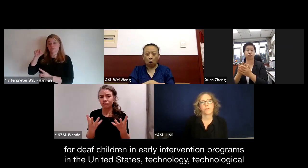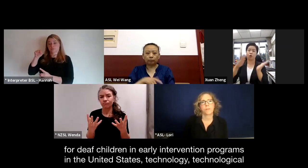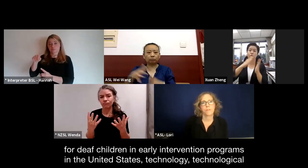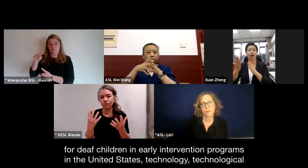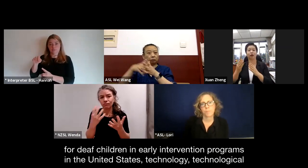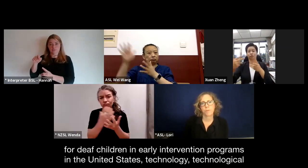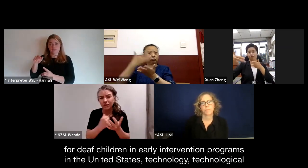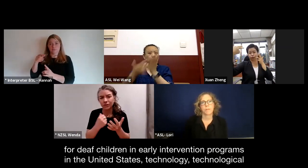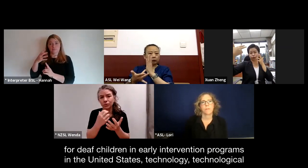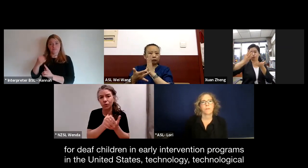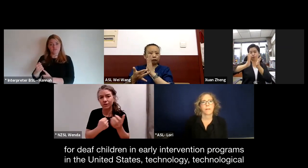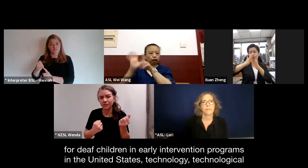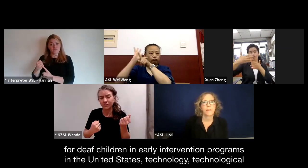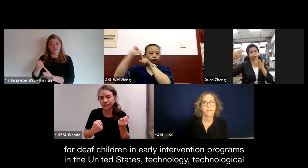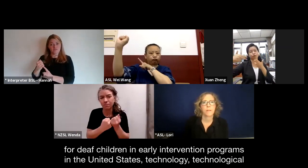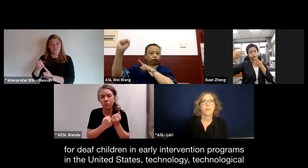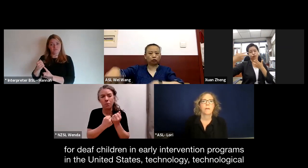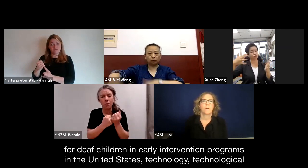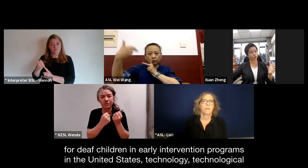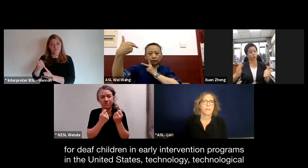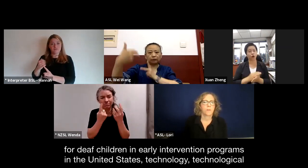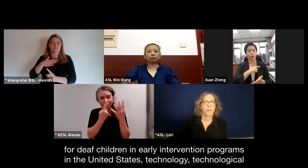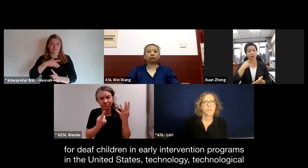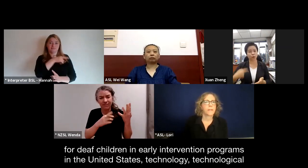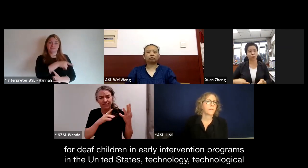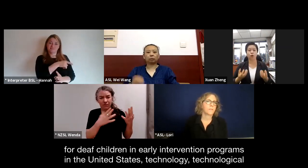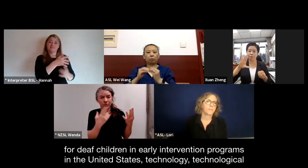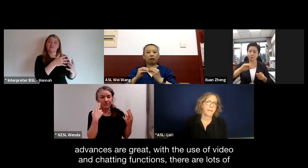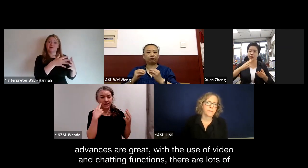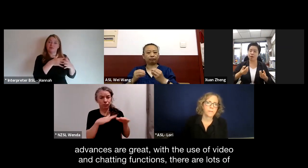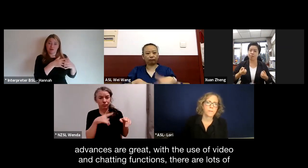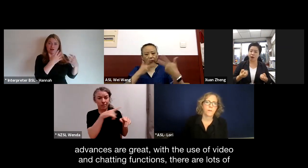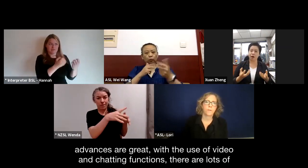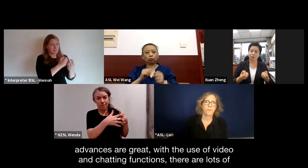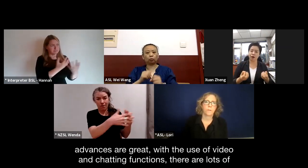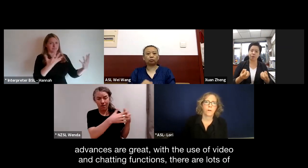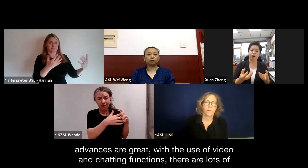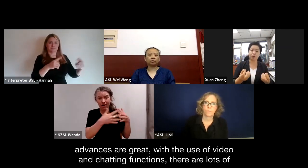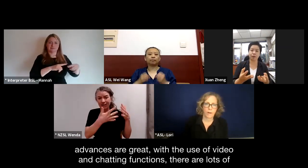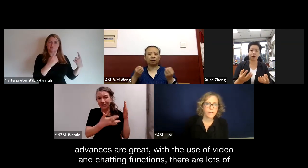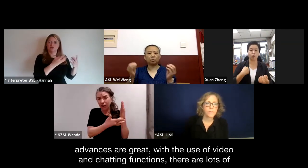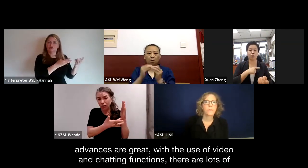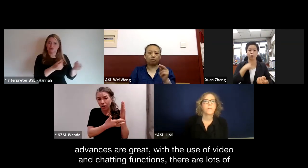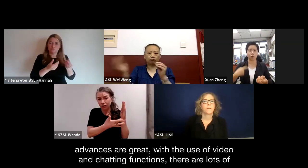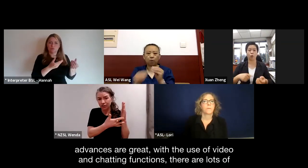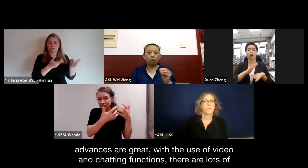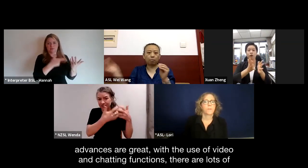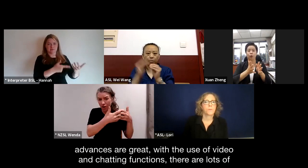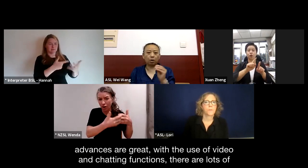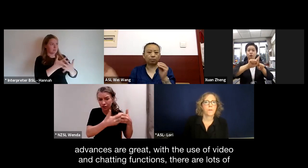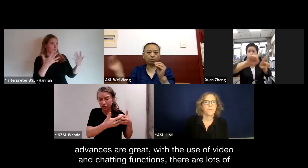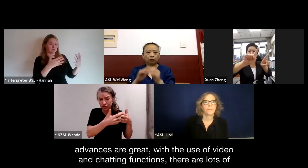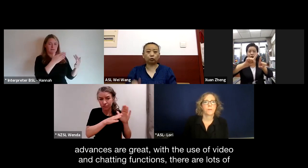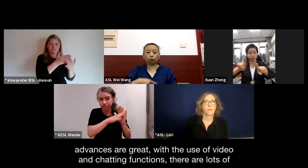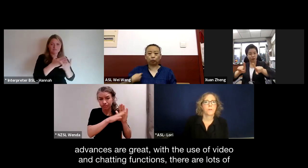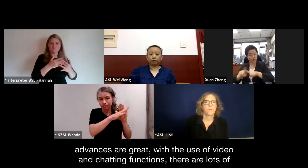children and early intervention programs in the United States. Technology, technological advances are great. With the